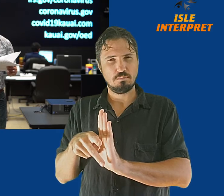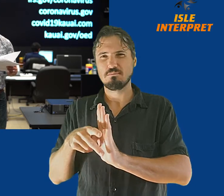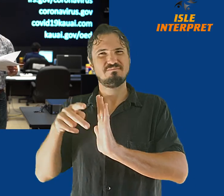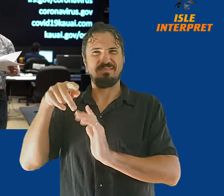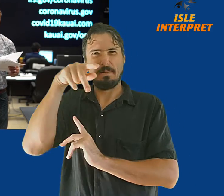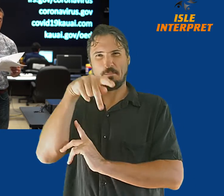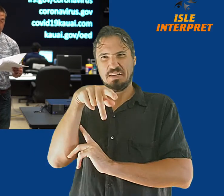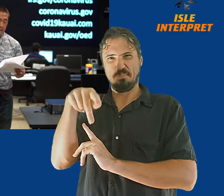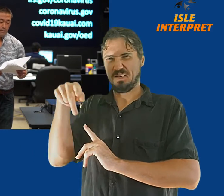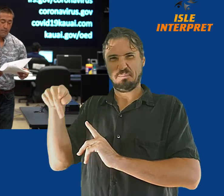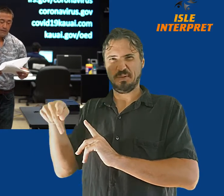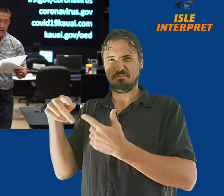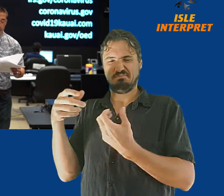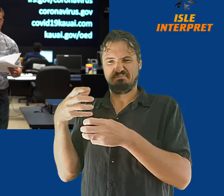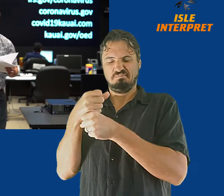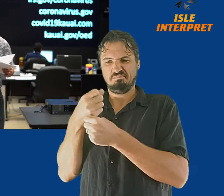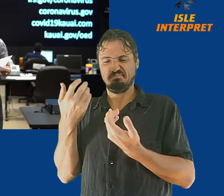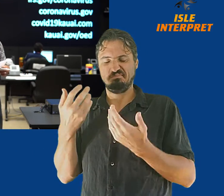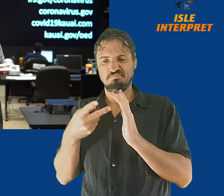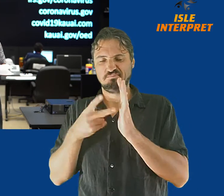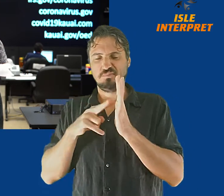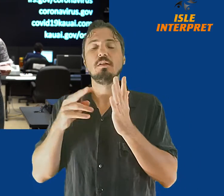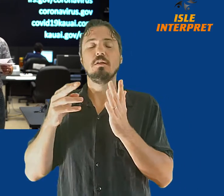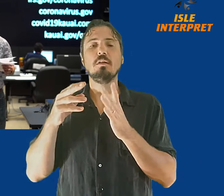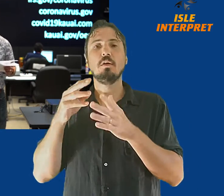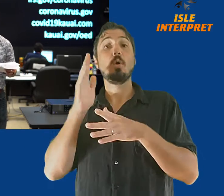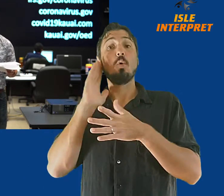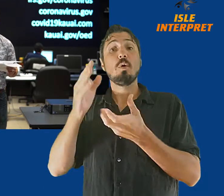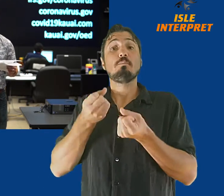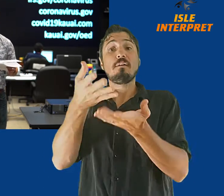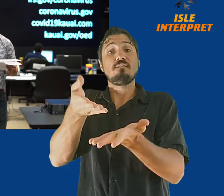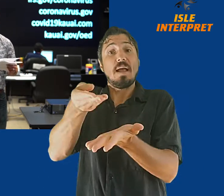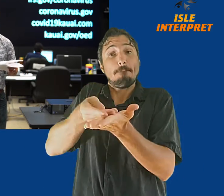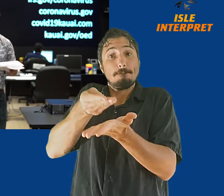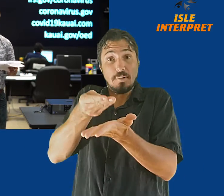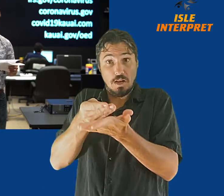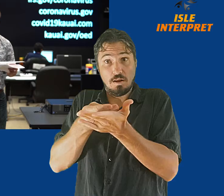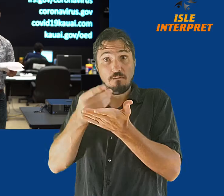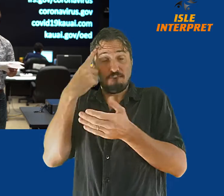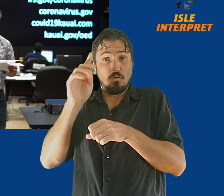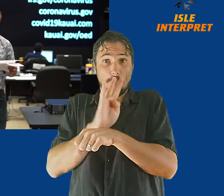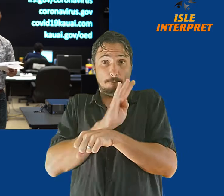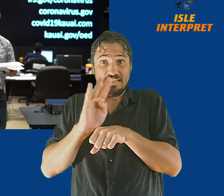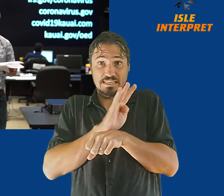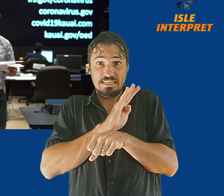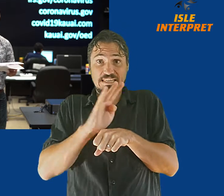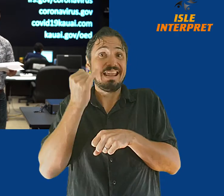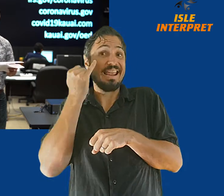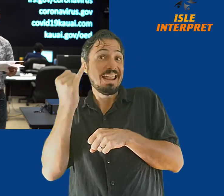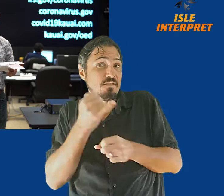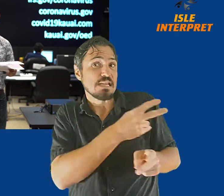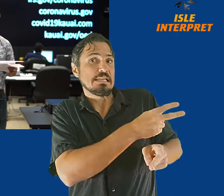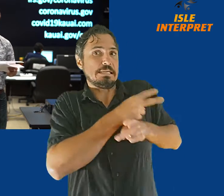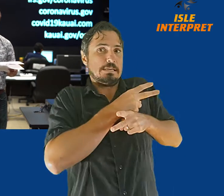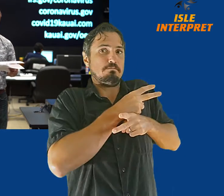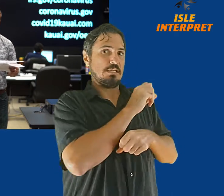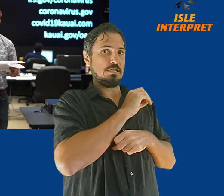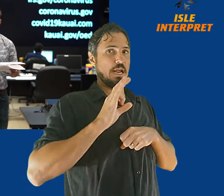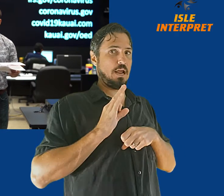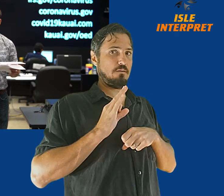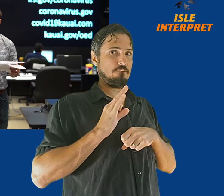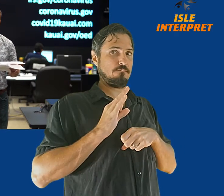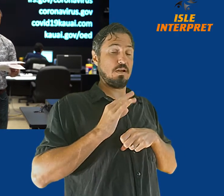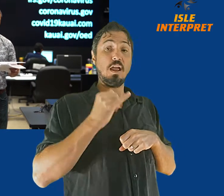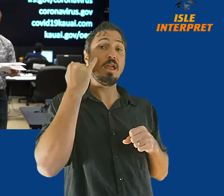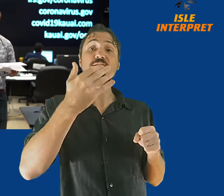is intended to provide cash flow assistance to help businesses maintain their employees. Loan funds can be